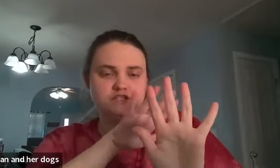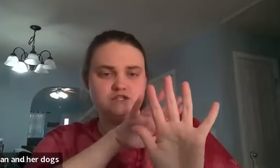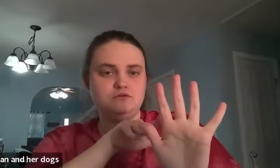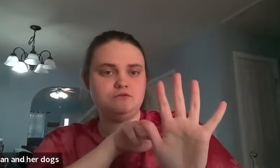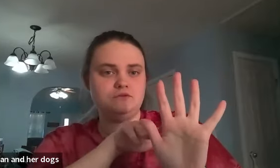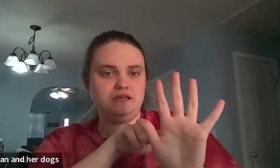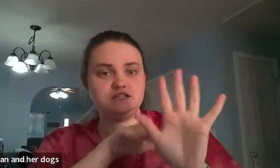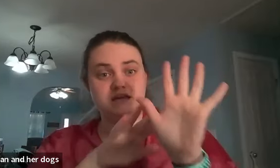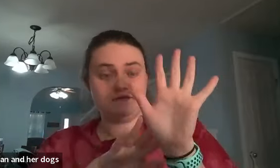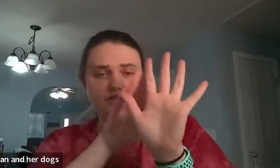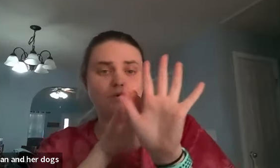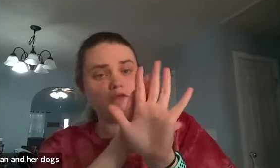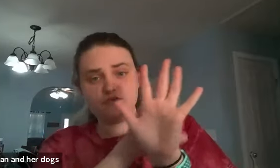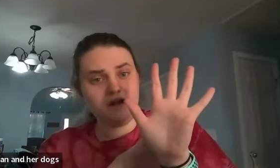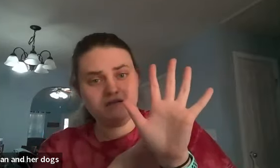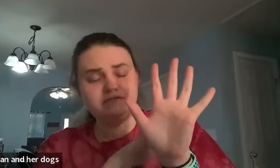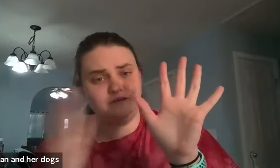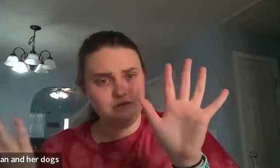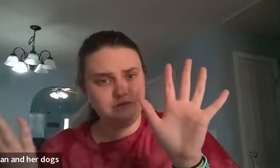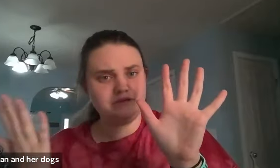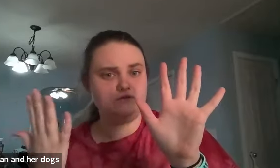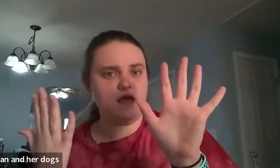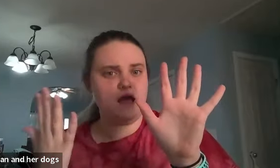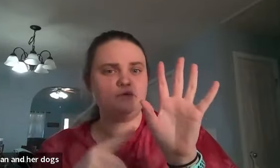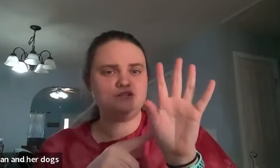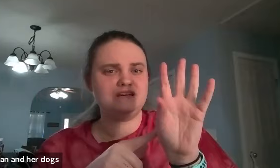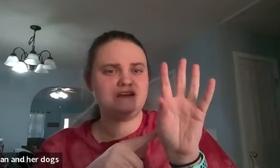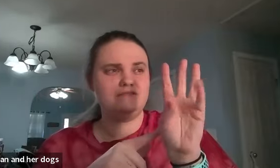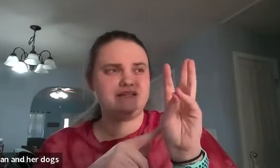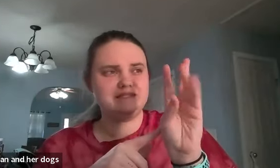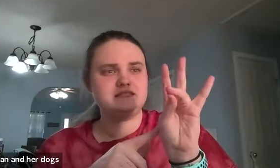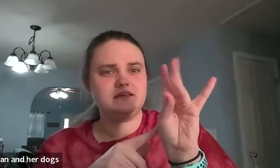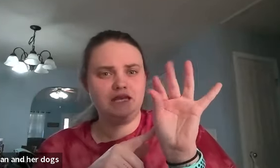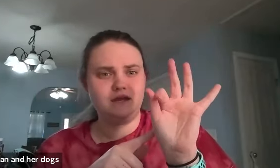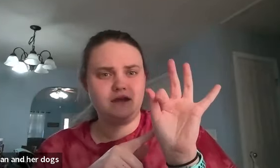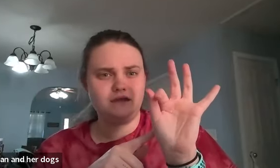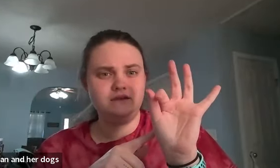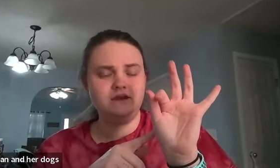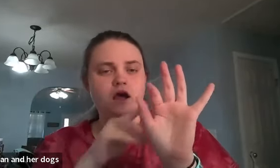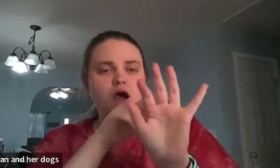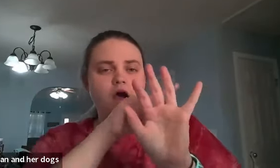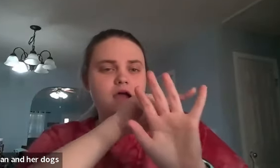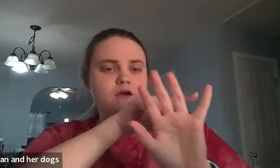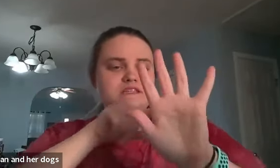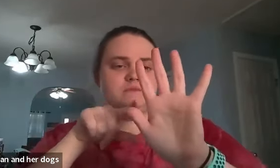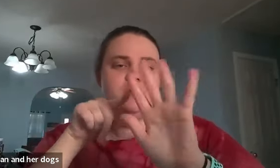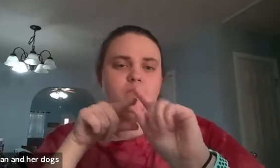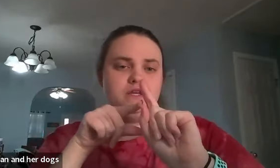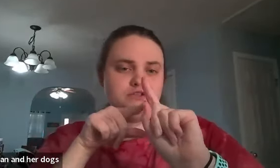do like next, like after, you know, 1 through 5, like you can do that. But once you get kind of like 6, 7, 8, 9, I always think about when you're